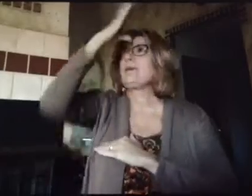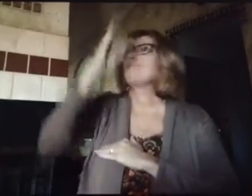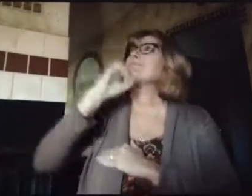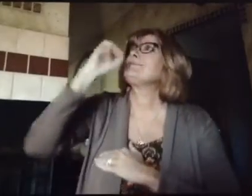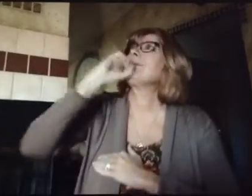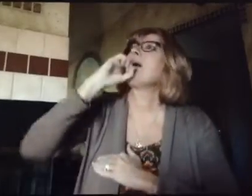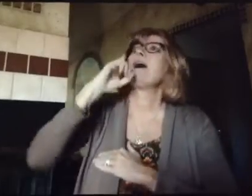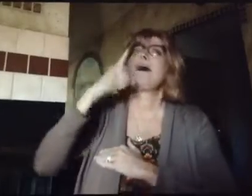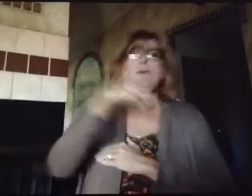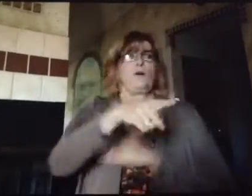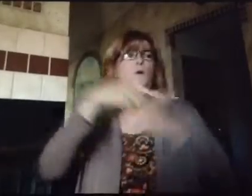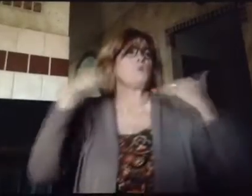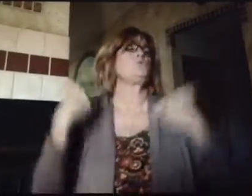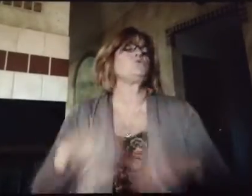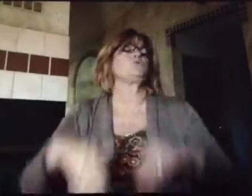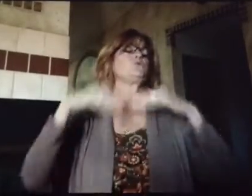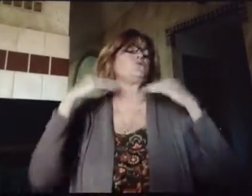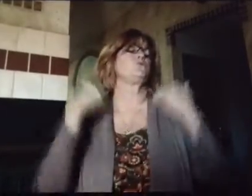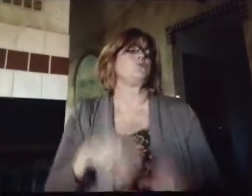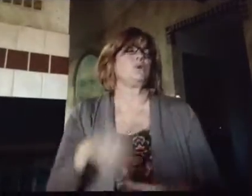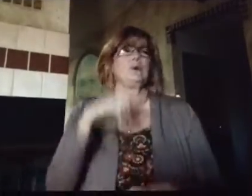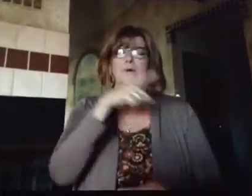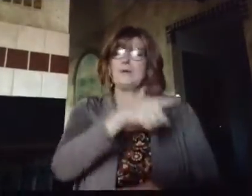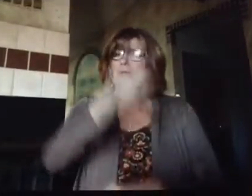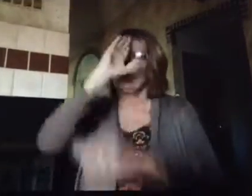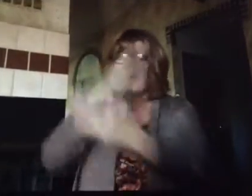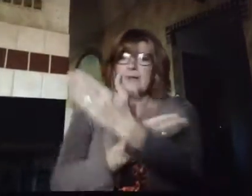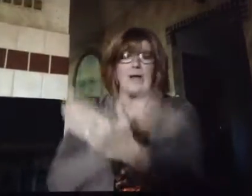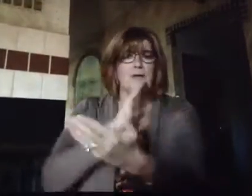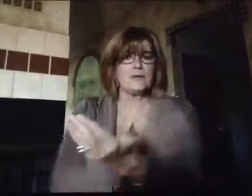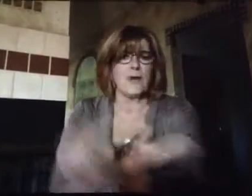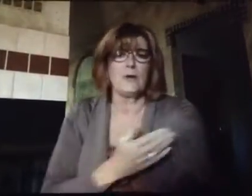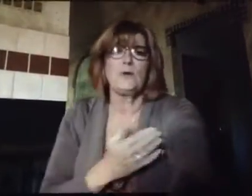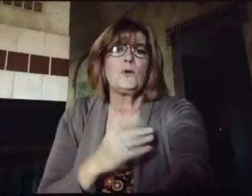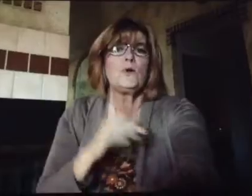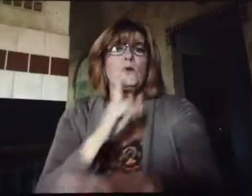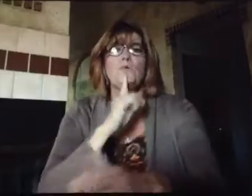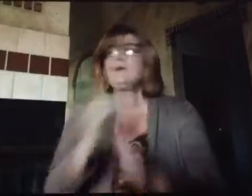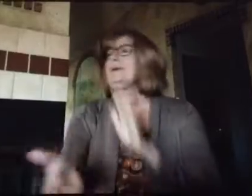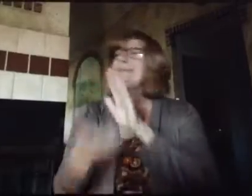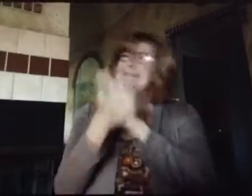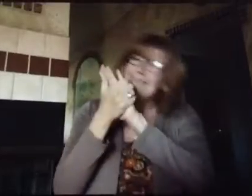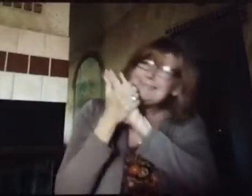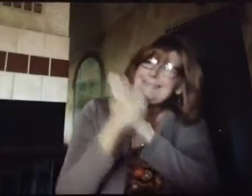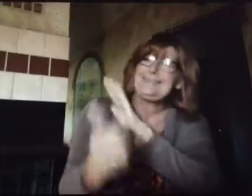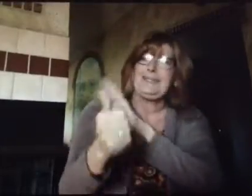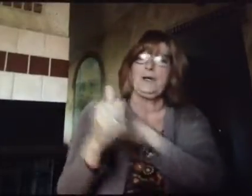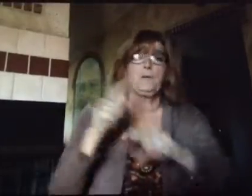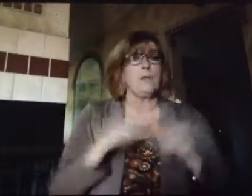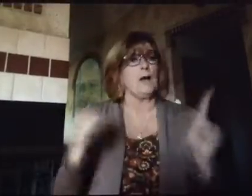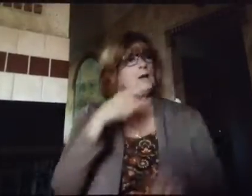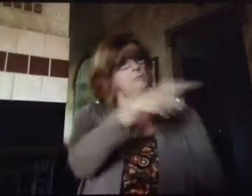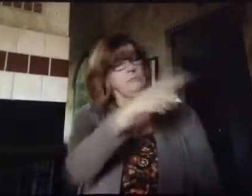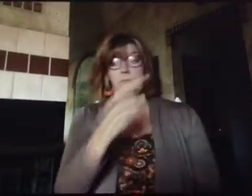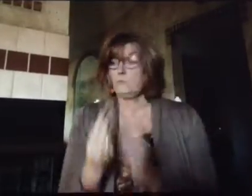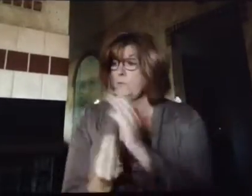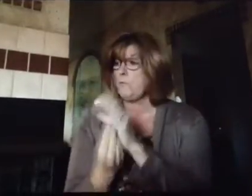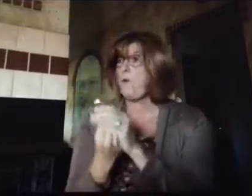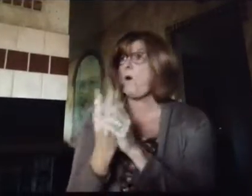Now, we looked at those that are born with deaf parents, their son or daughter, a coda